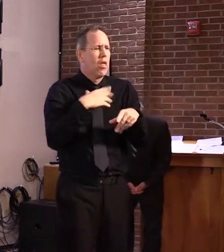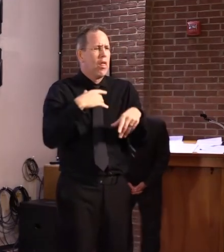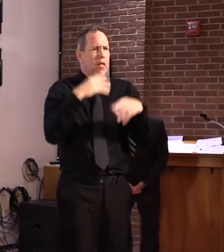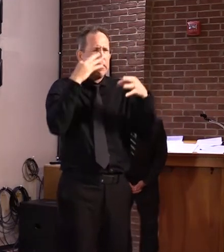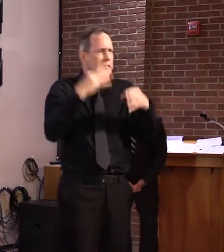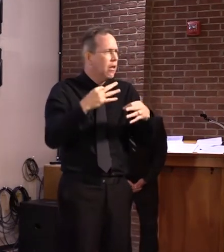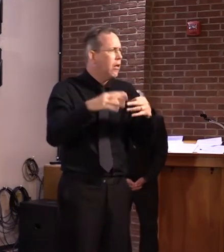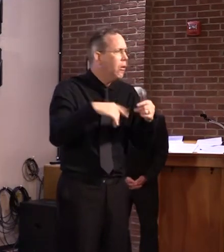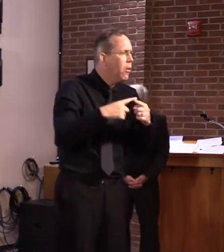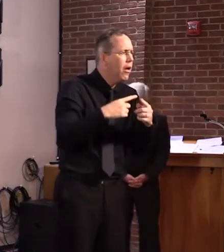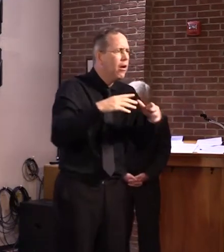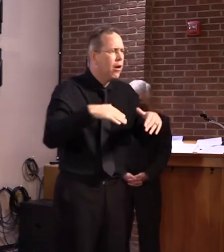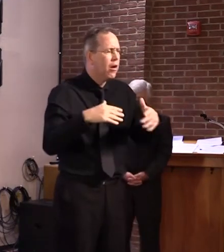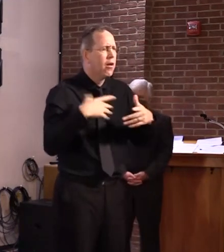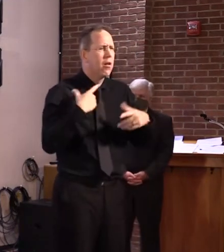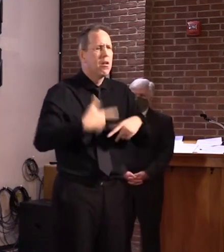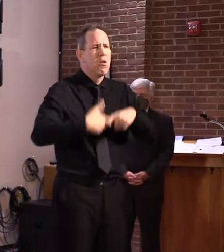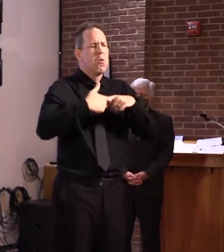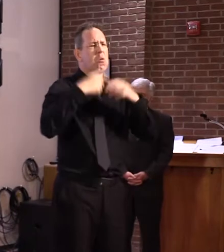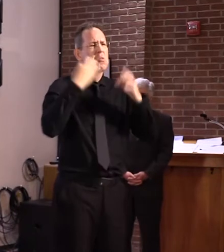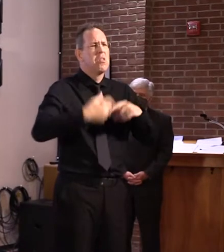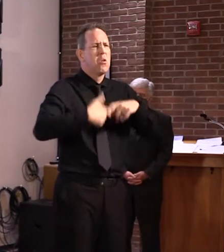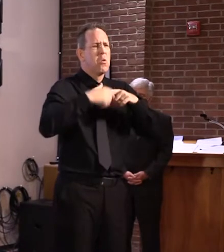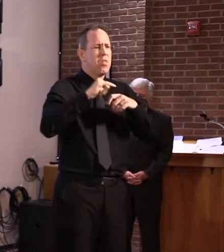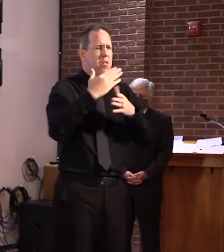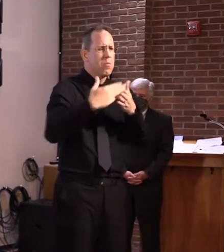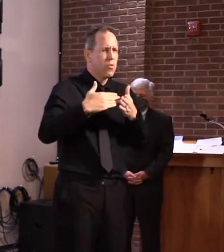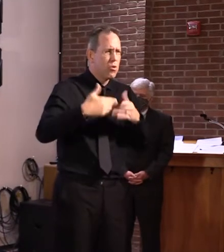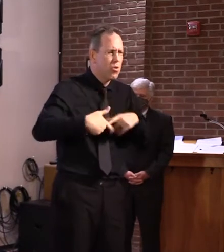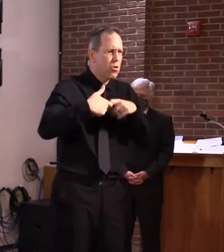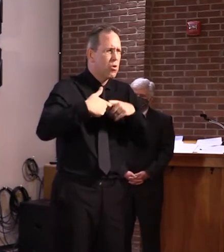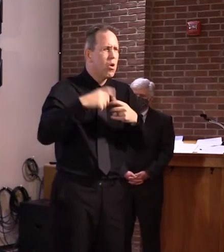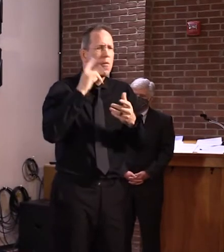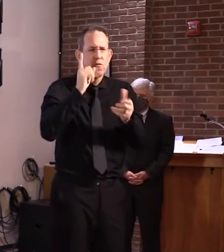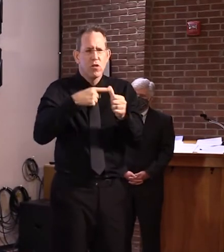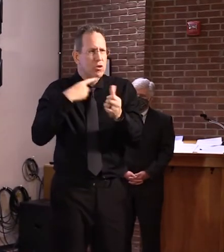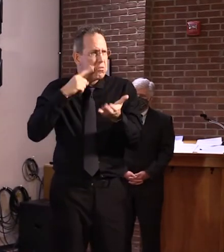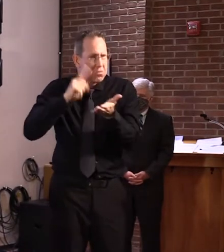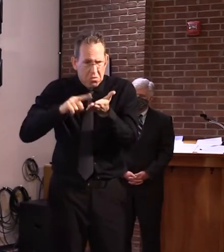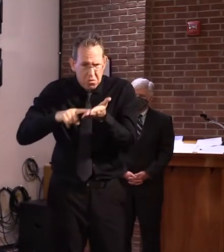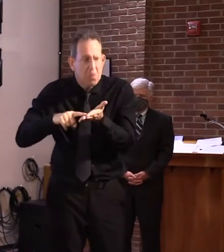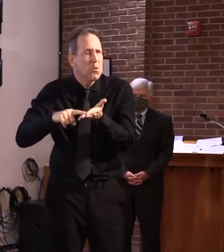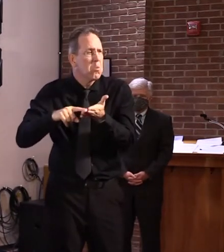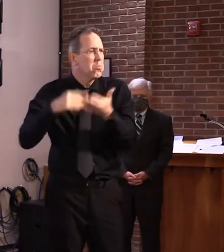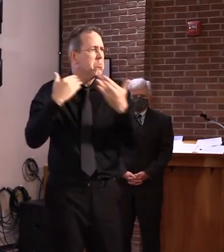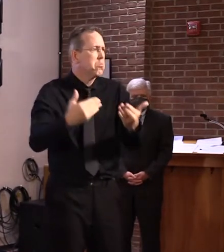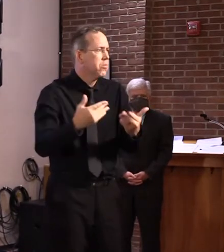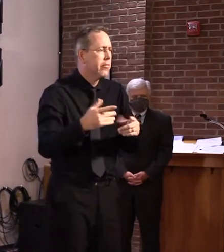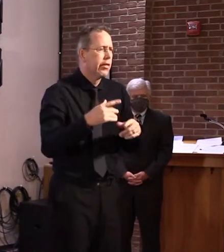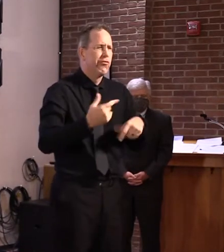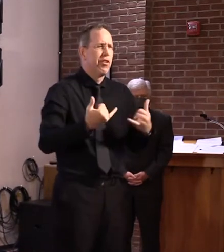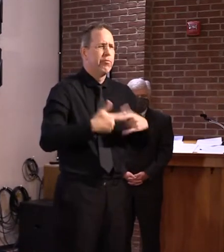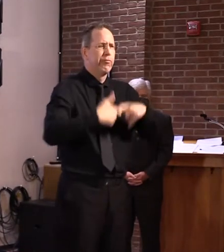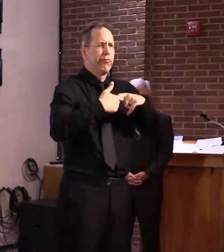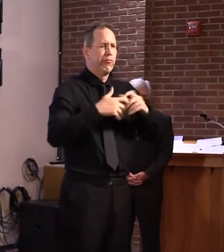at this point. But I'll check it out and get back to you on that. Great. Thank you very much for your time.